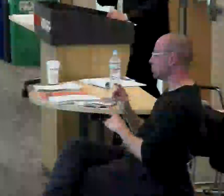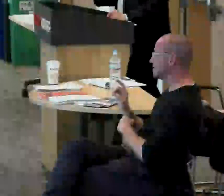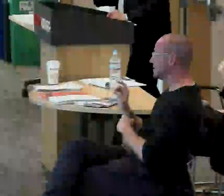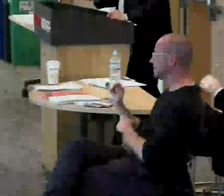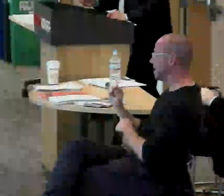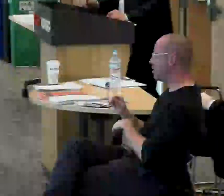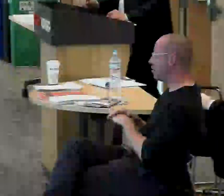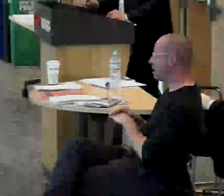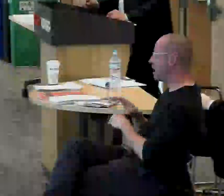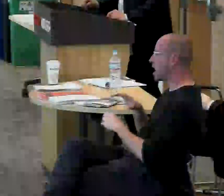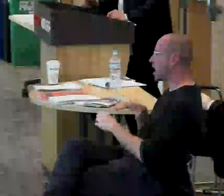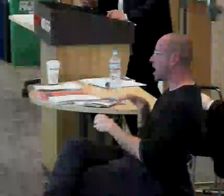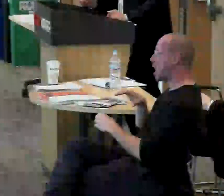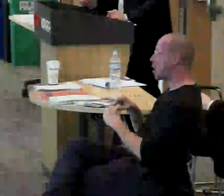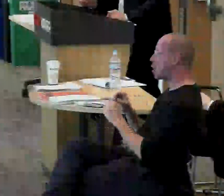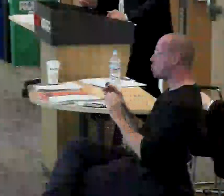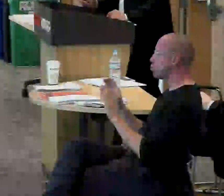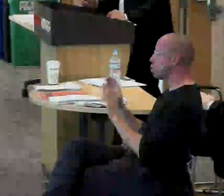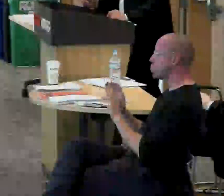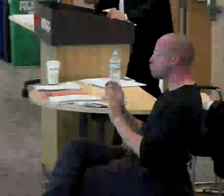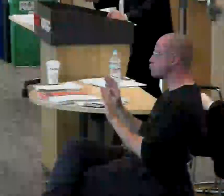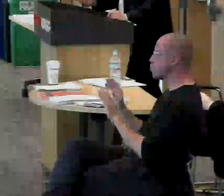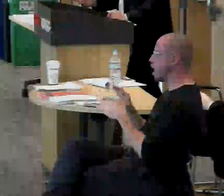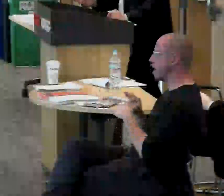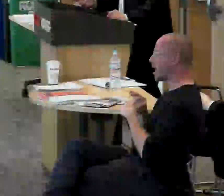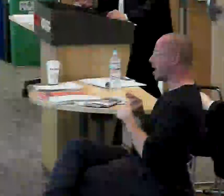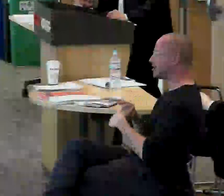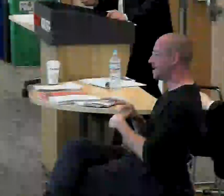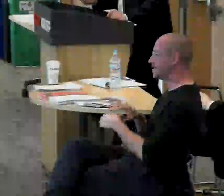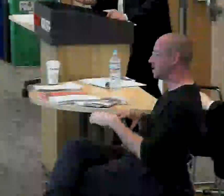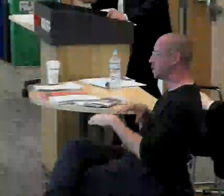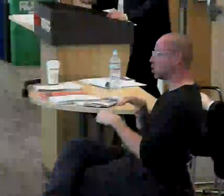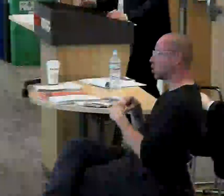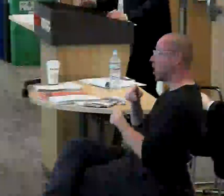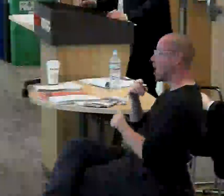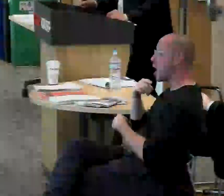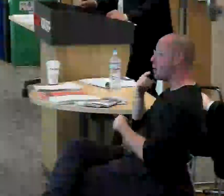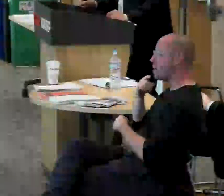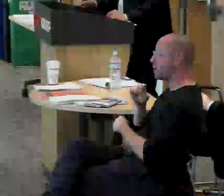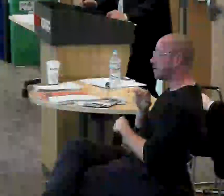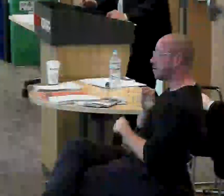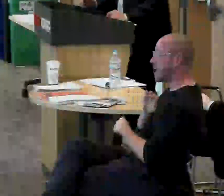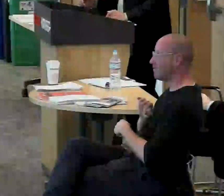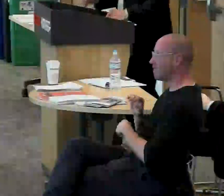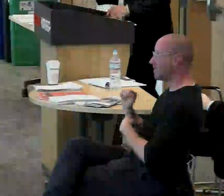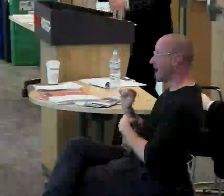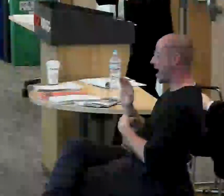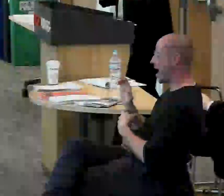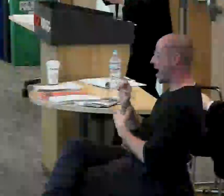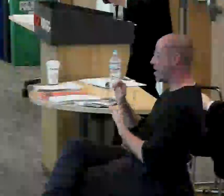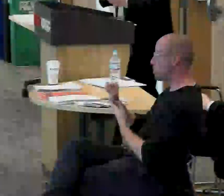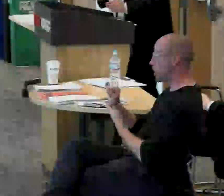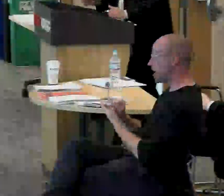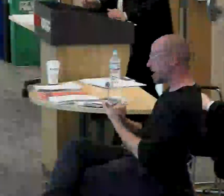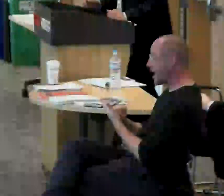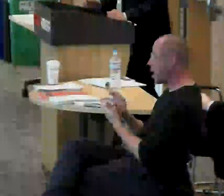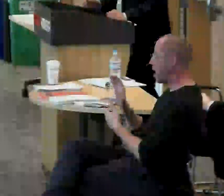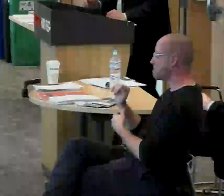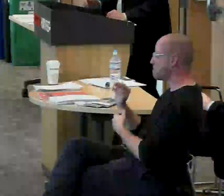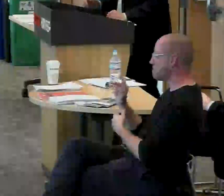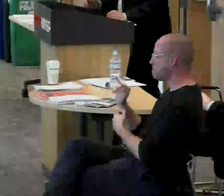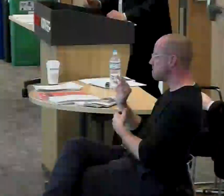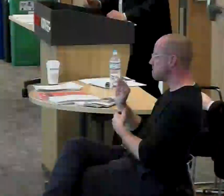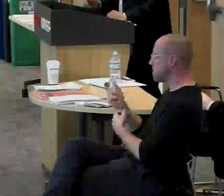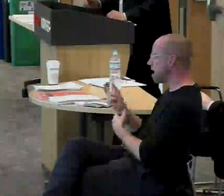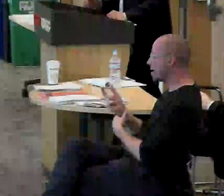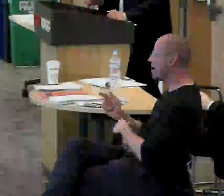more broad content to include public benefits, ABLE accounts, mobile banking, and employ some universal design principles to make